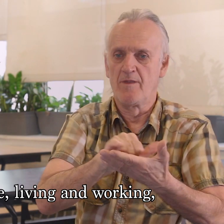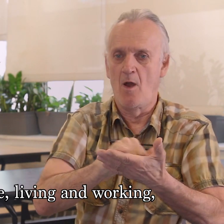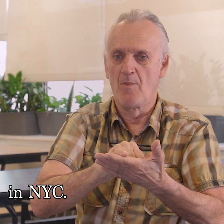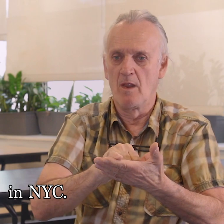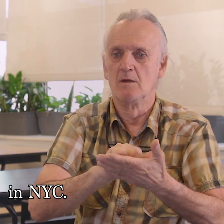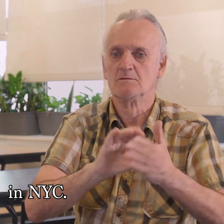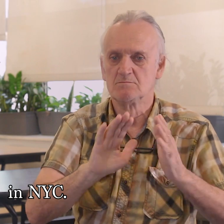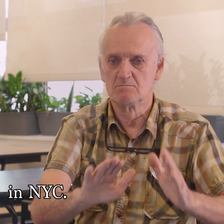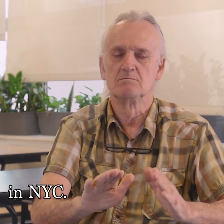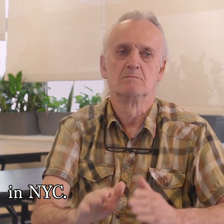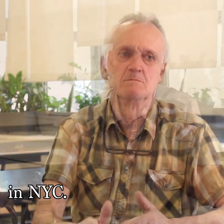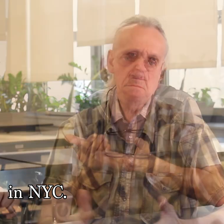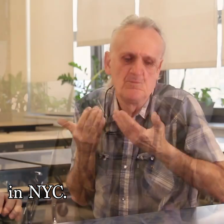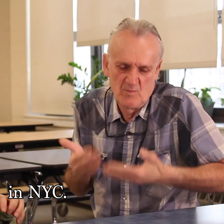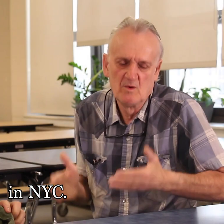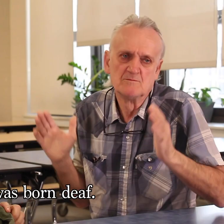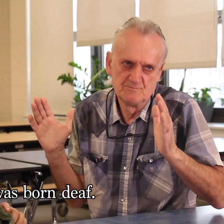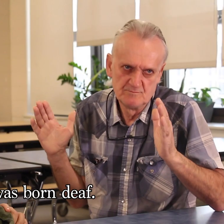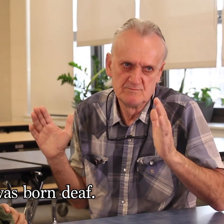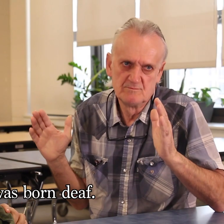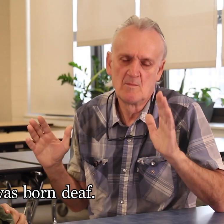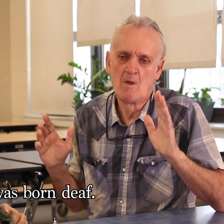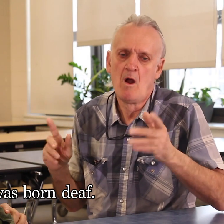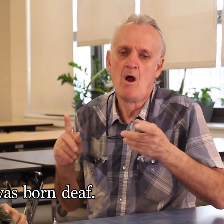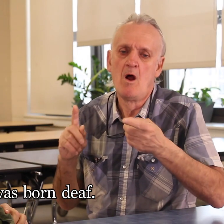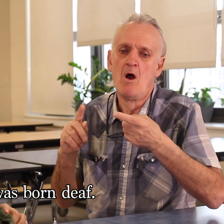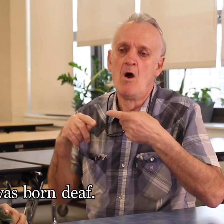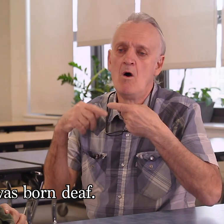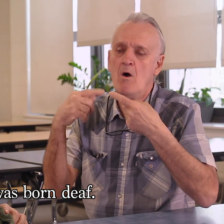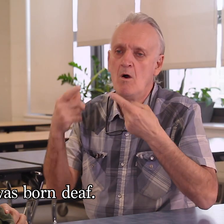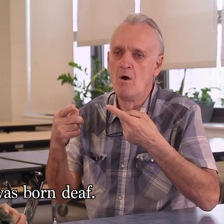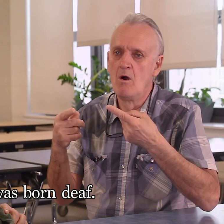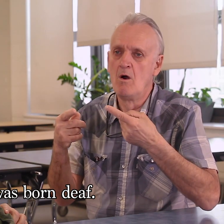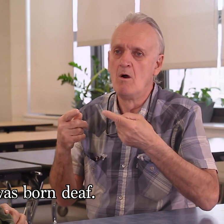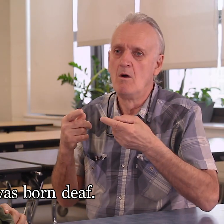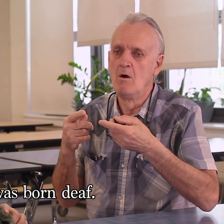in NYC. I was born deaf, and